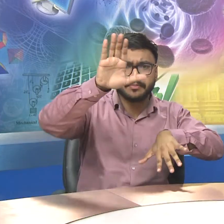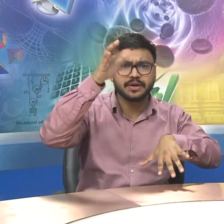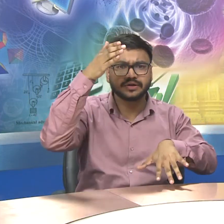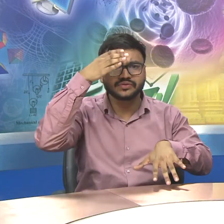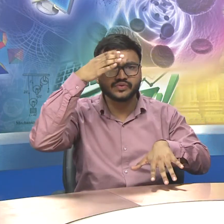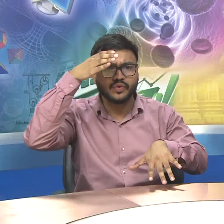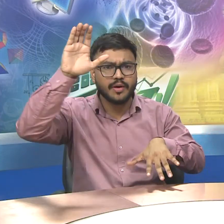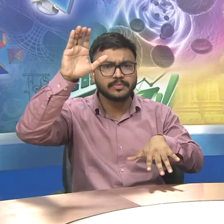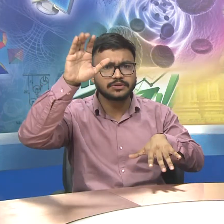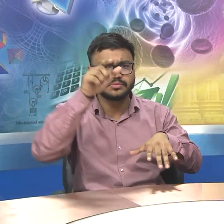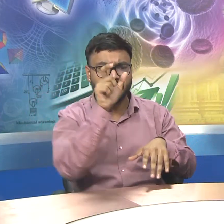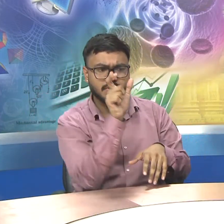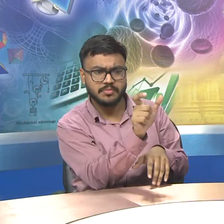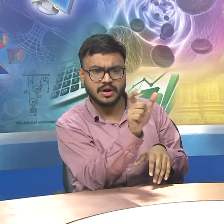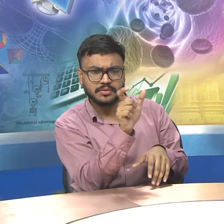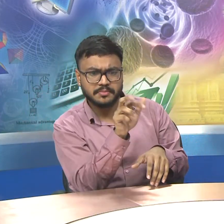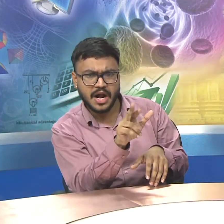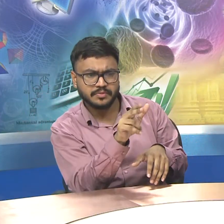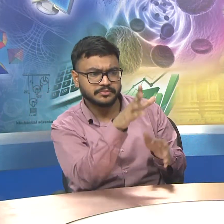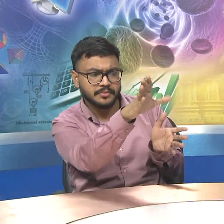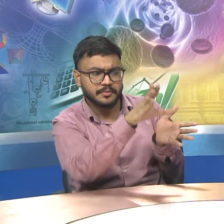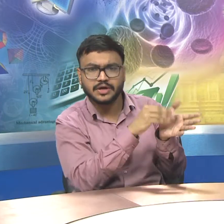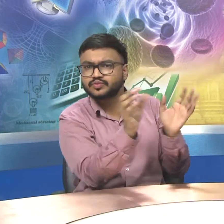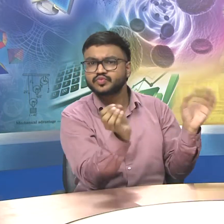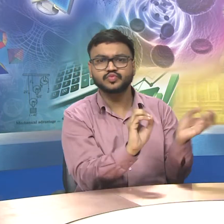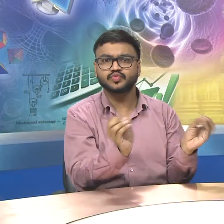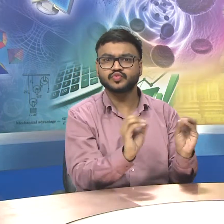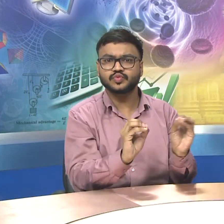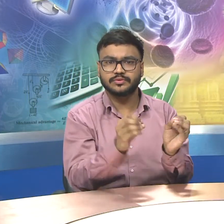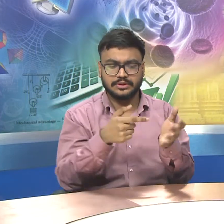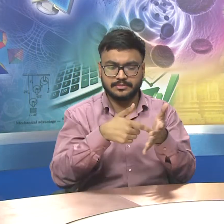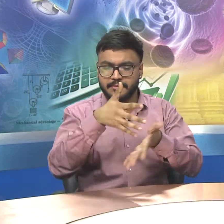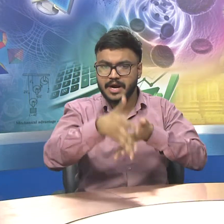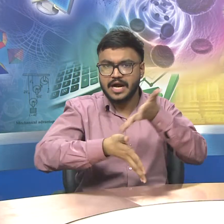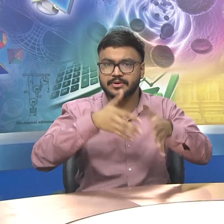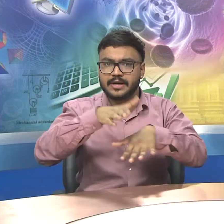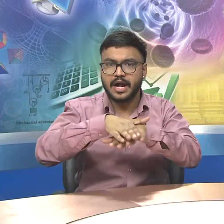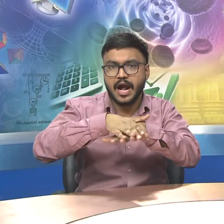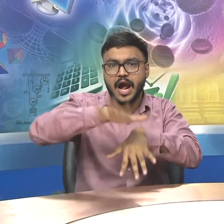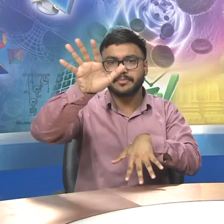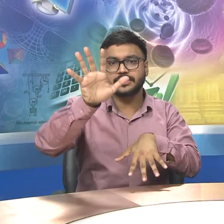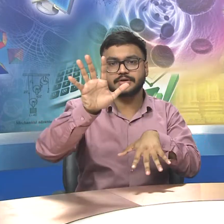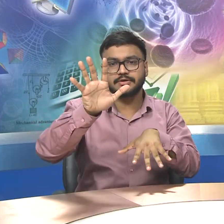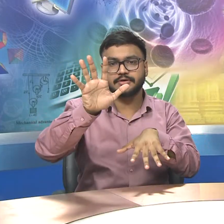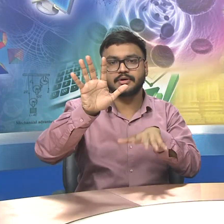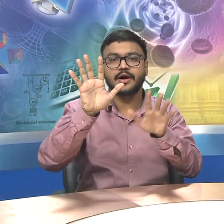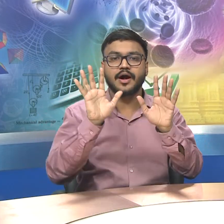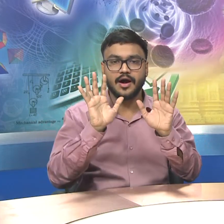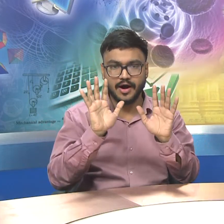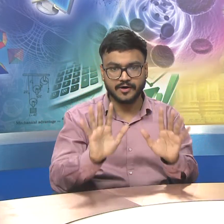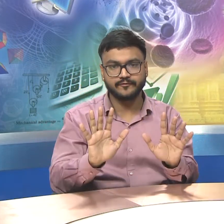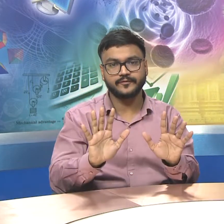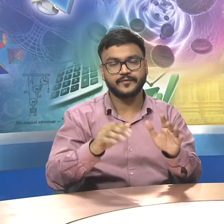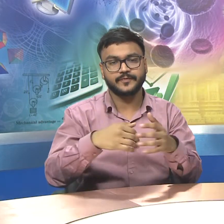its form is not the same as their meaning and signs are abstract.